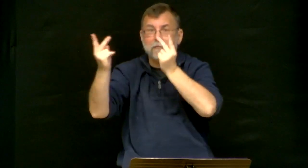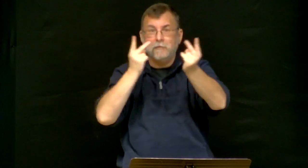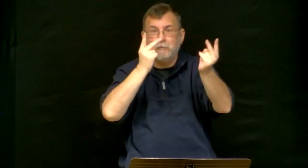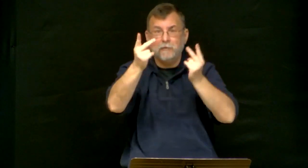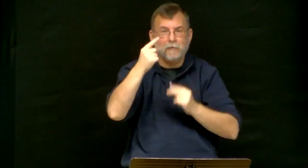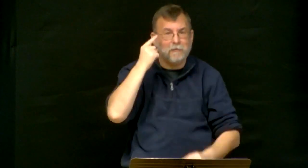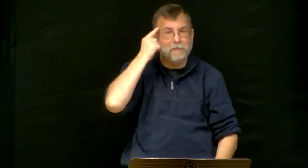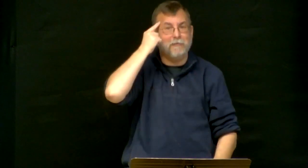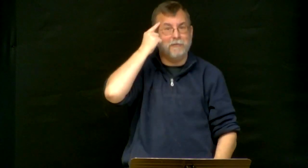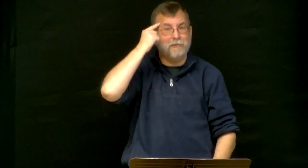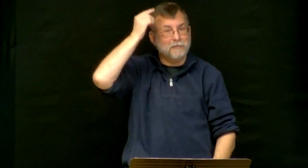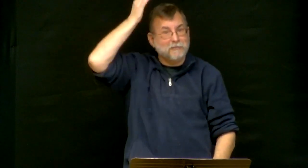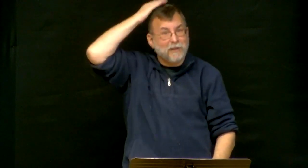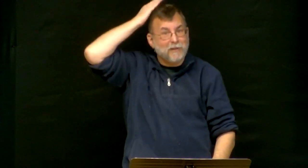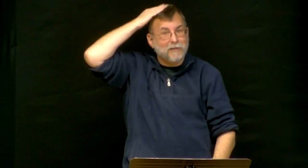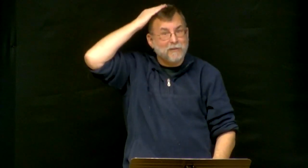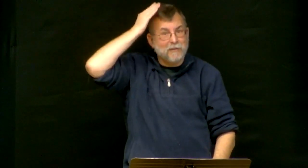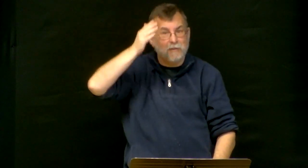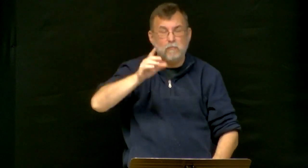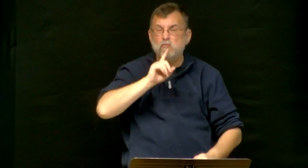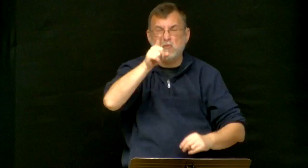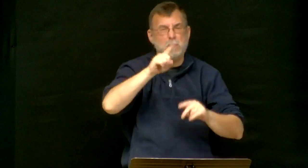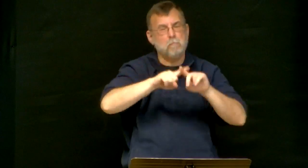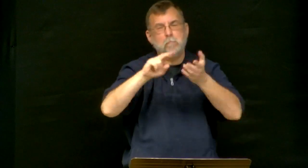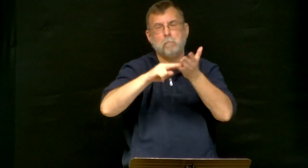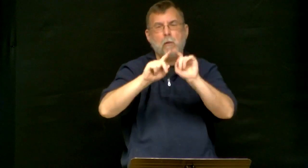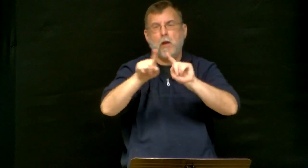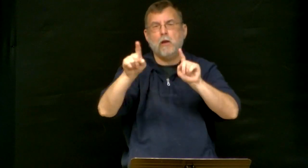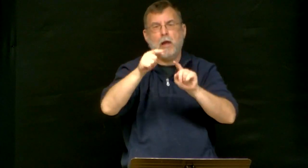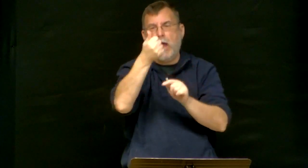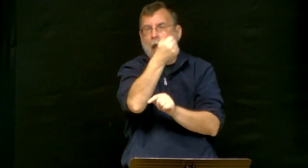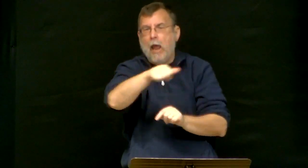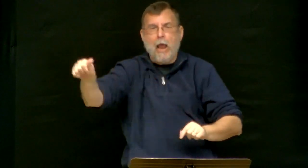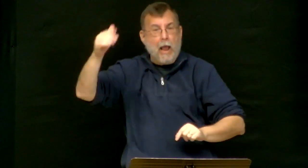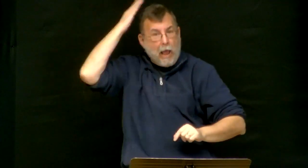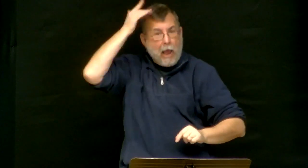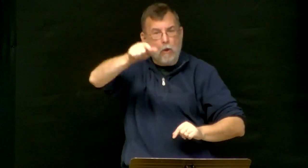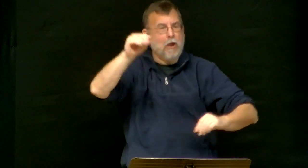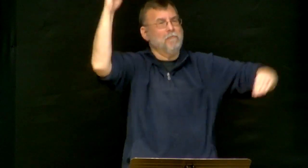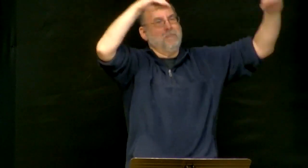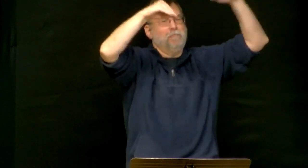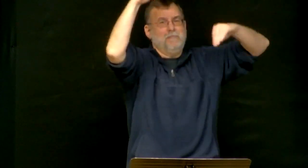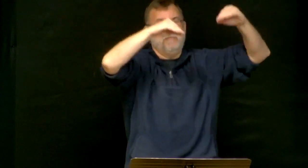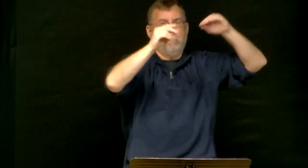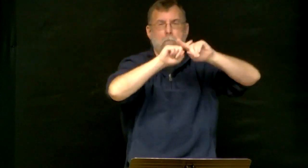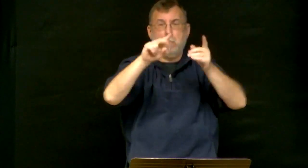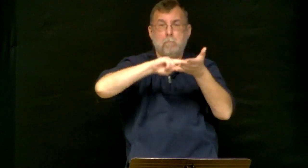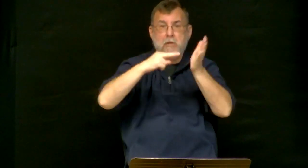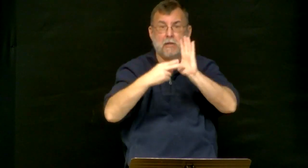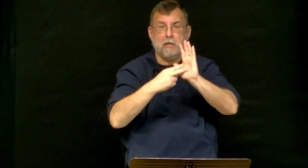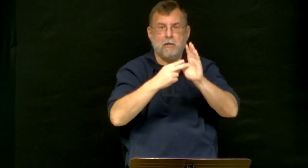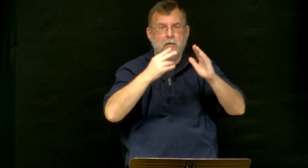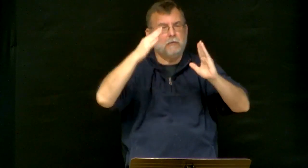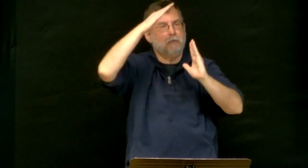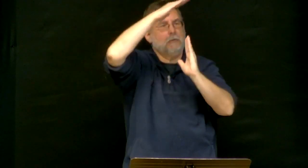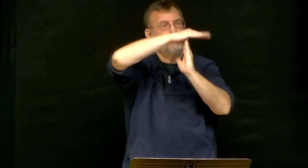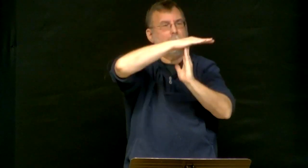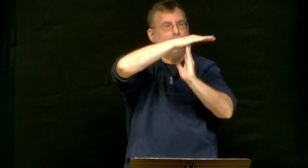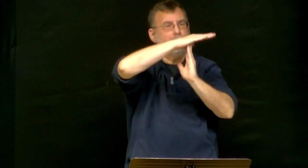So as you're looking out there and you see that top hat, you can think of God and honoring him. Any hat that you might put on, that